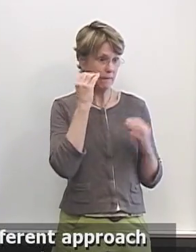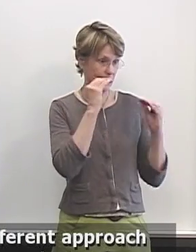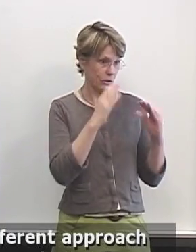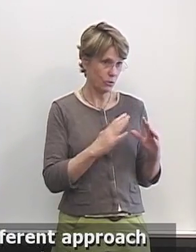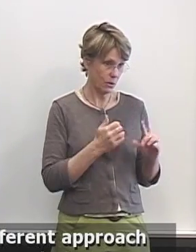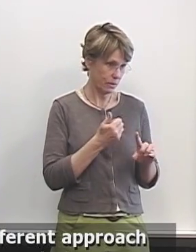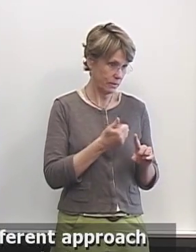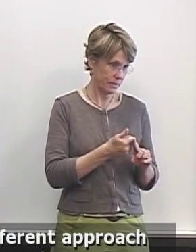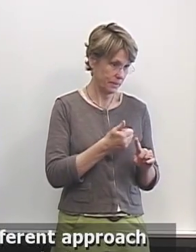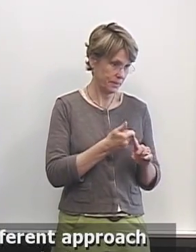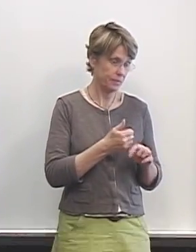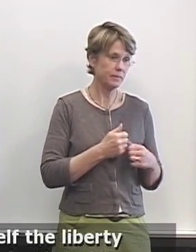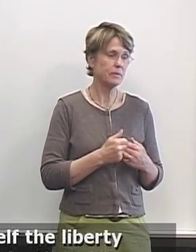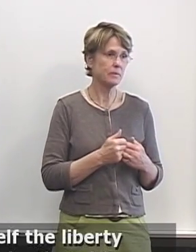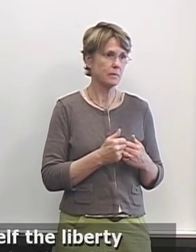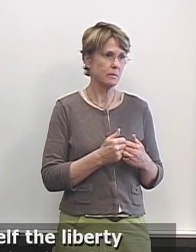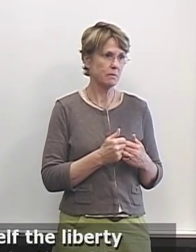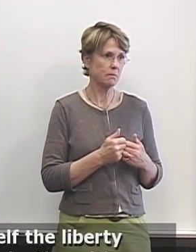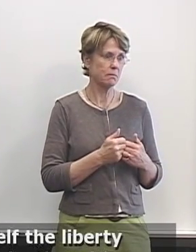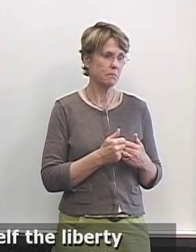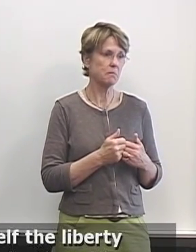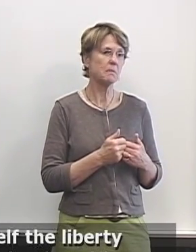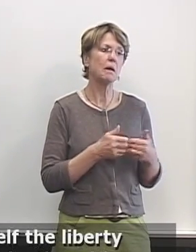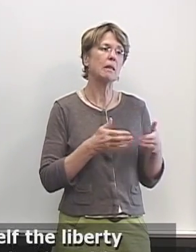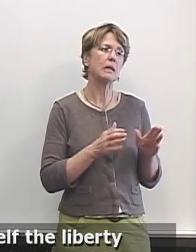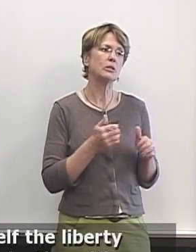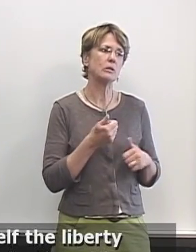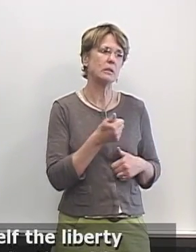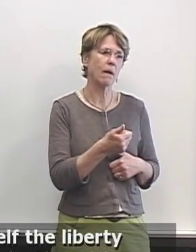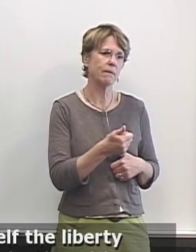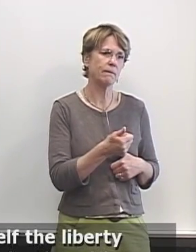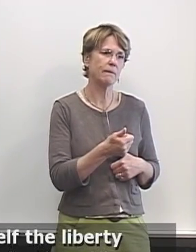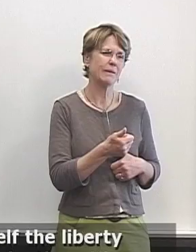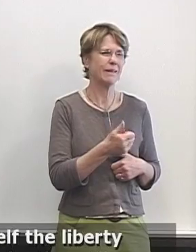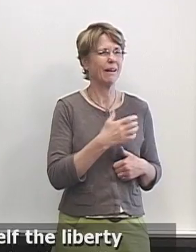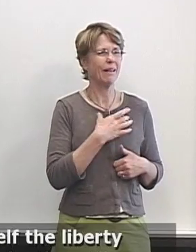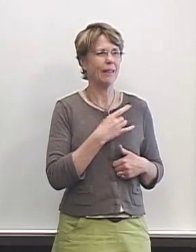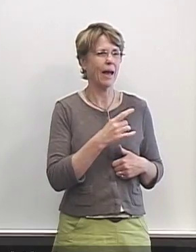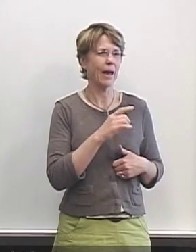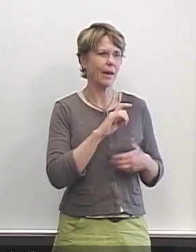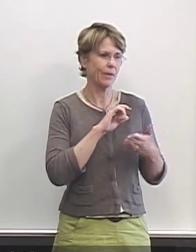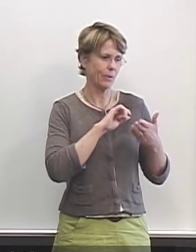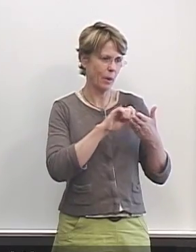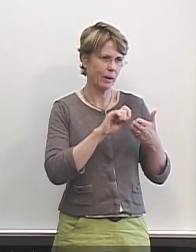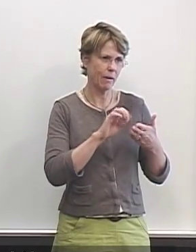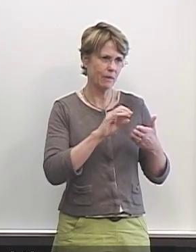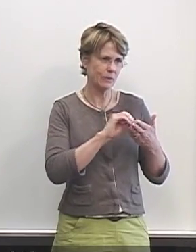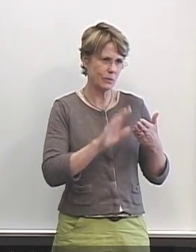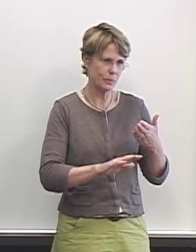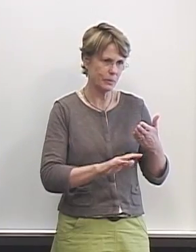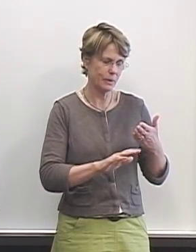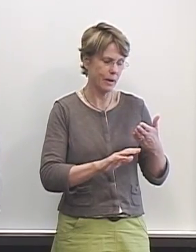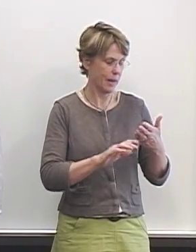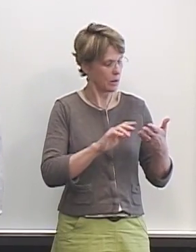instructor, give yourself the liberty to like a student's writing and respond that way